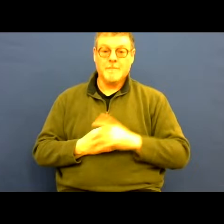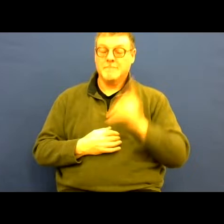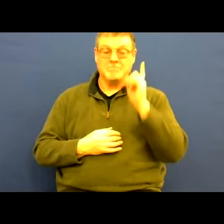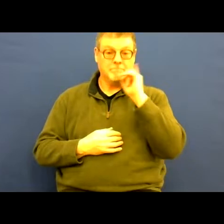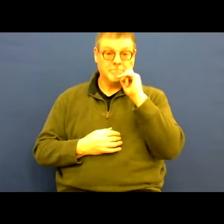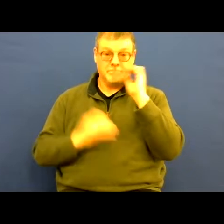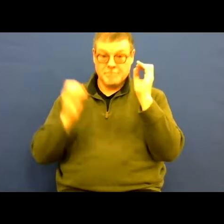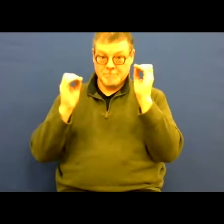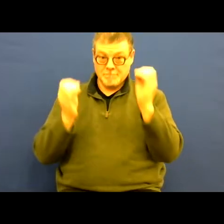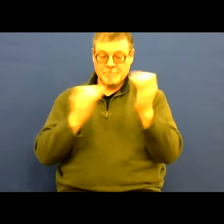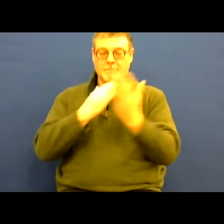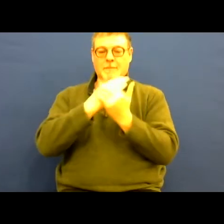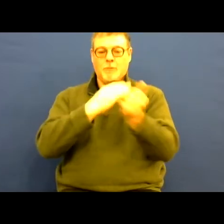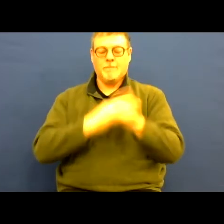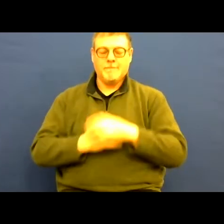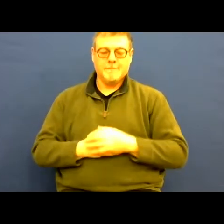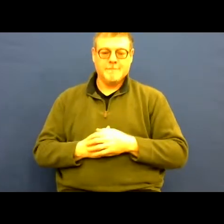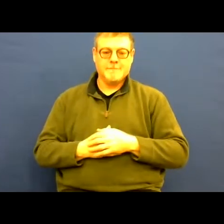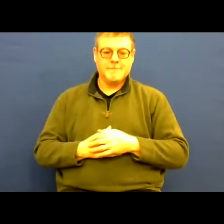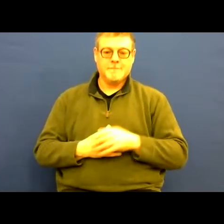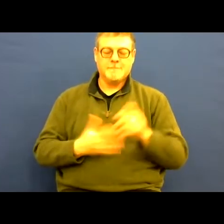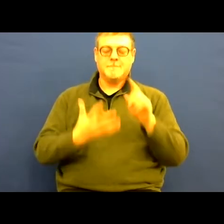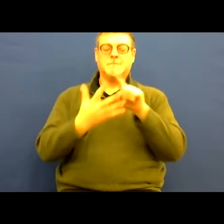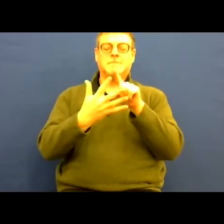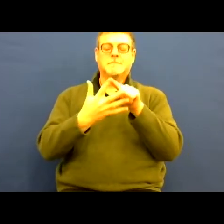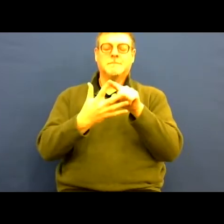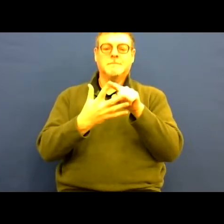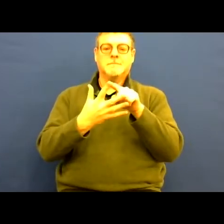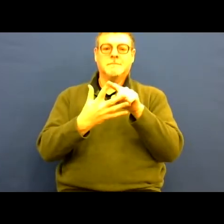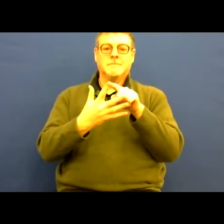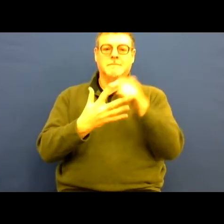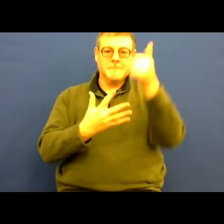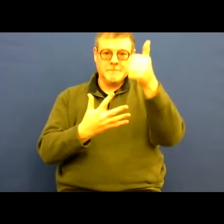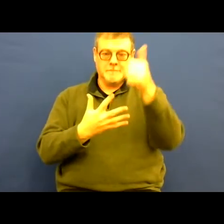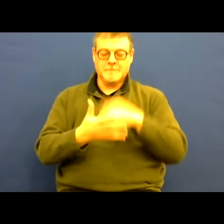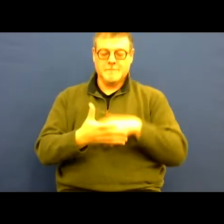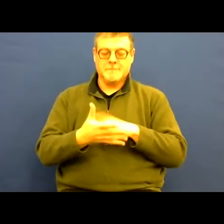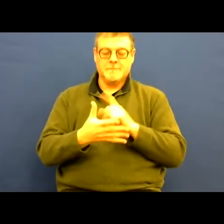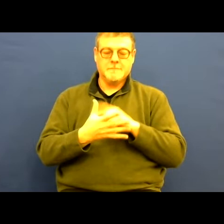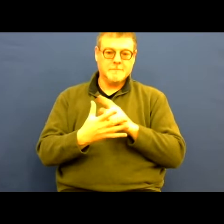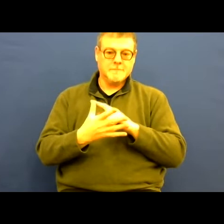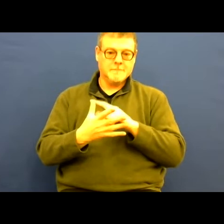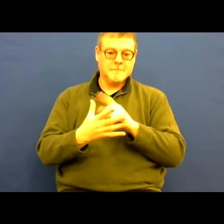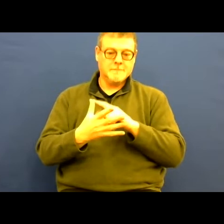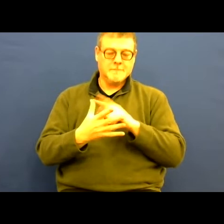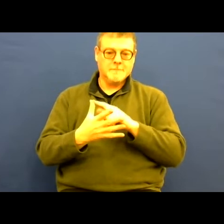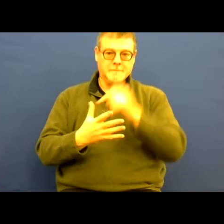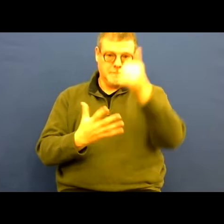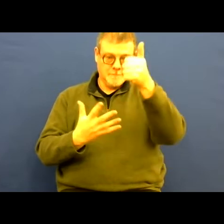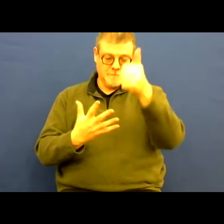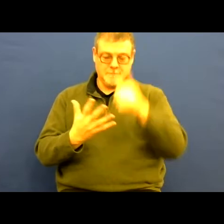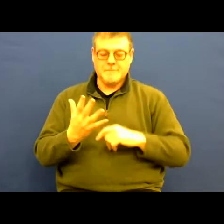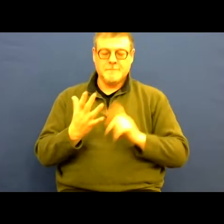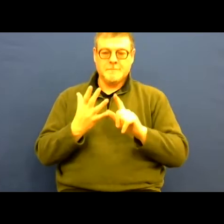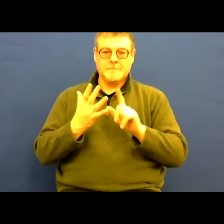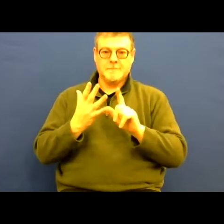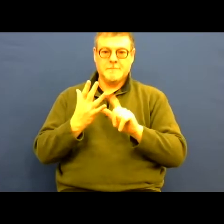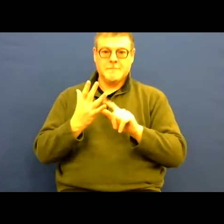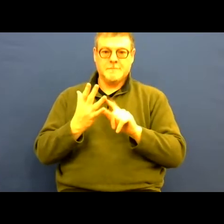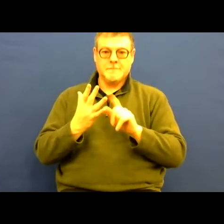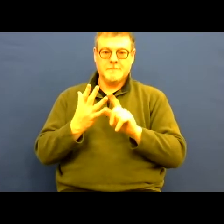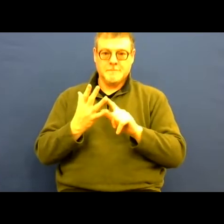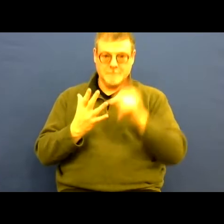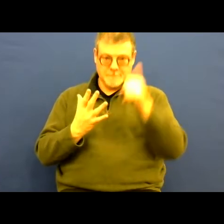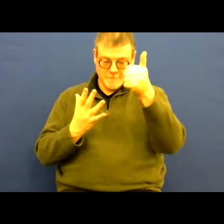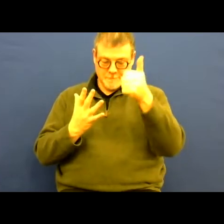Hearing none, please call the roll. Councilmember Safranik, Aye. Councilmember Bolsner, Aye. Councilmember